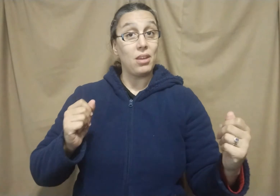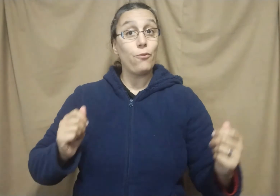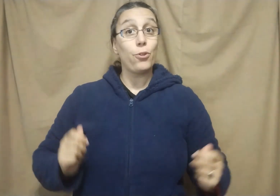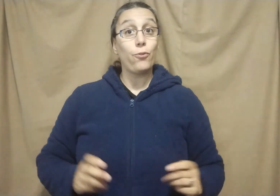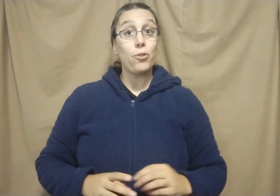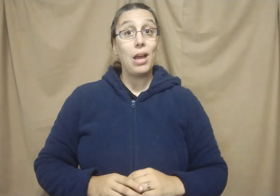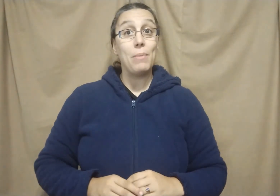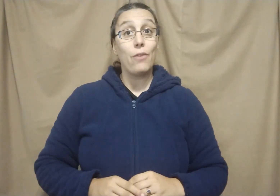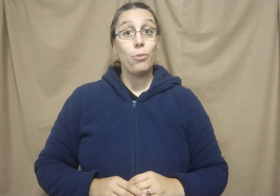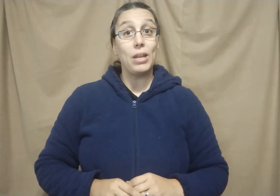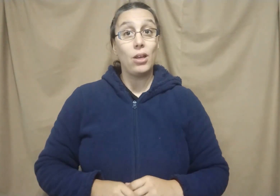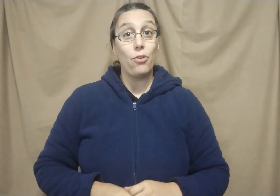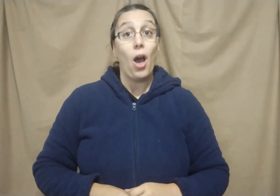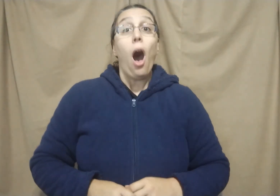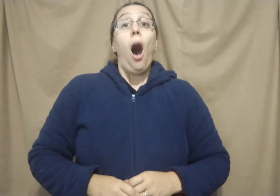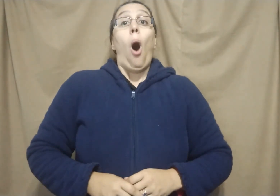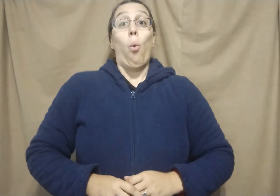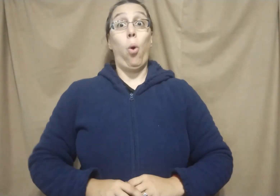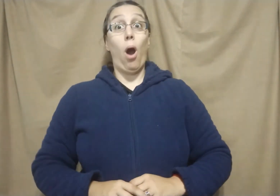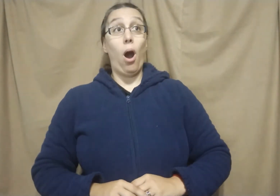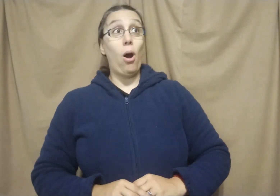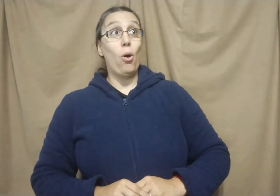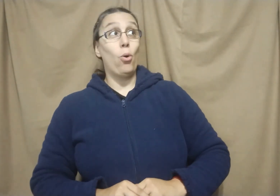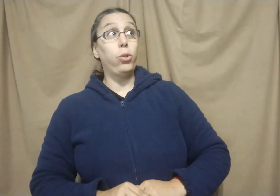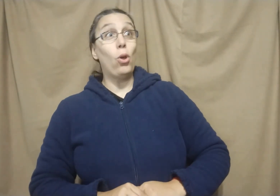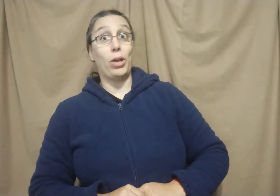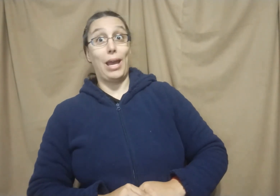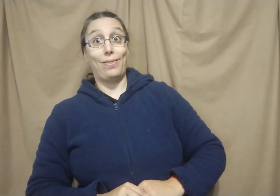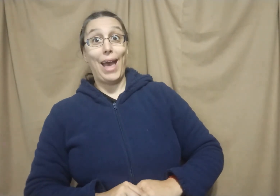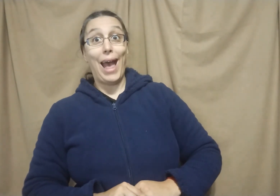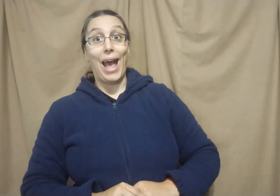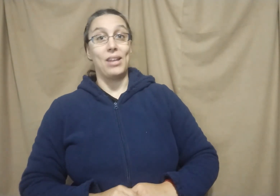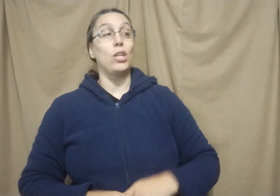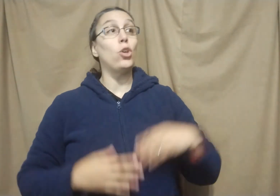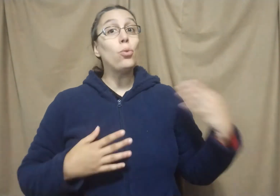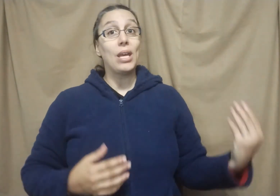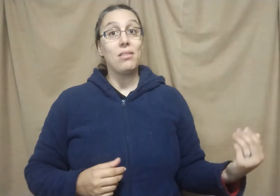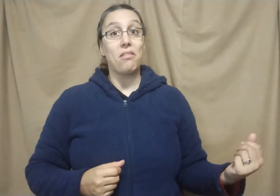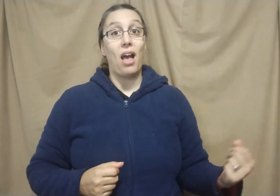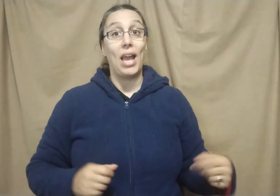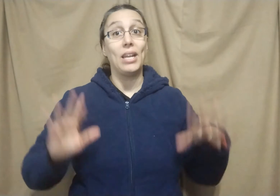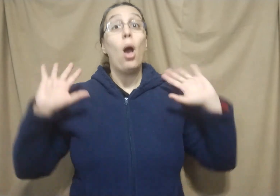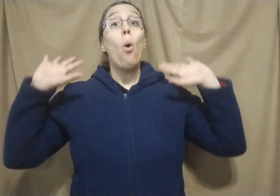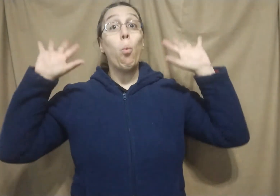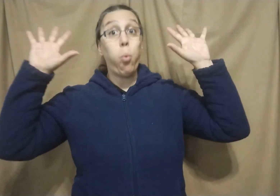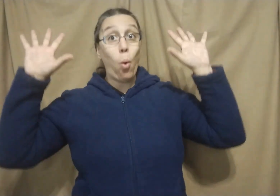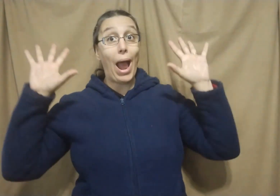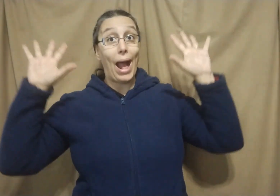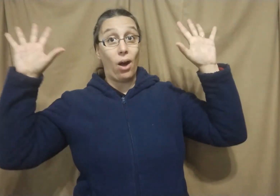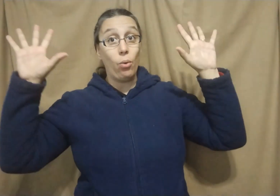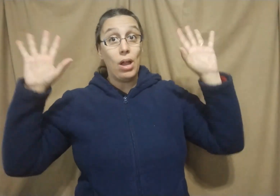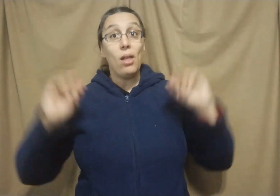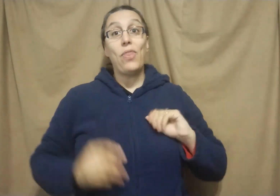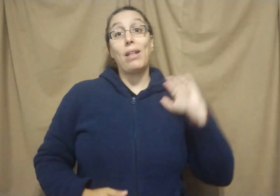for the first time and everybody goes, "Oh, whoa, look at that!" You can sign, "Wow, that's